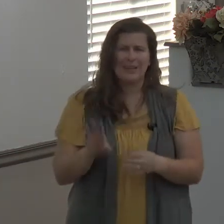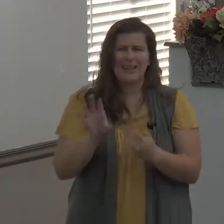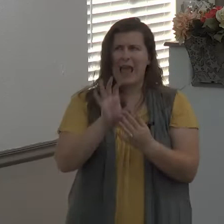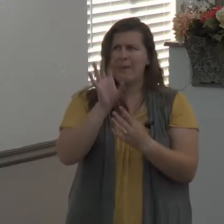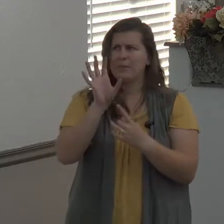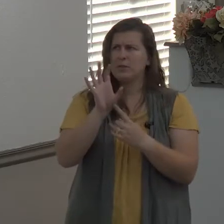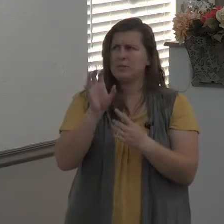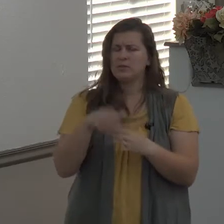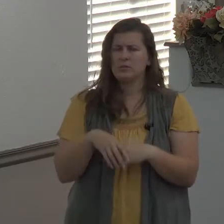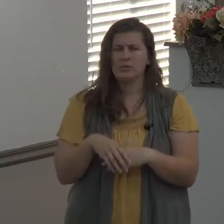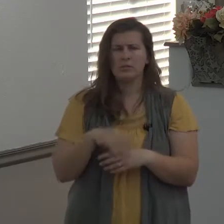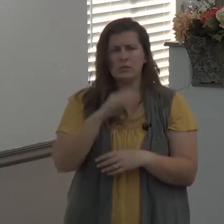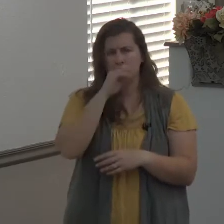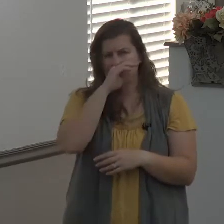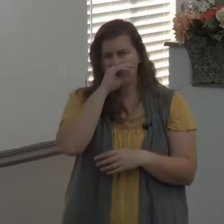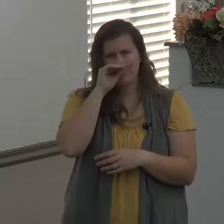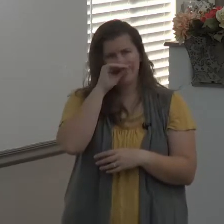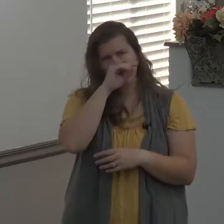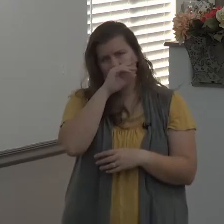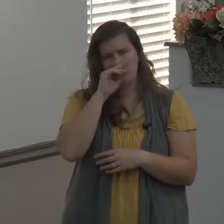day.